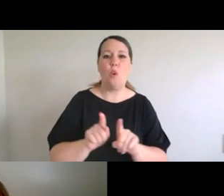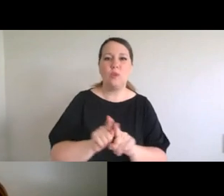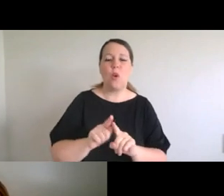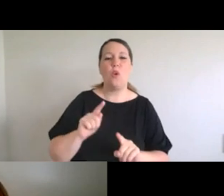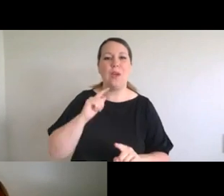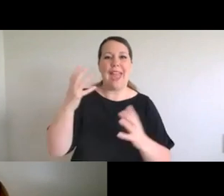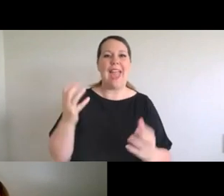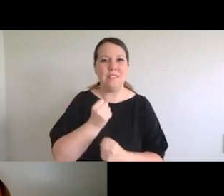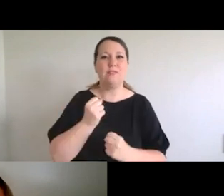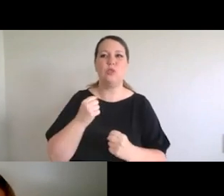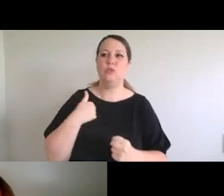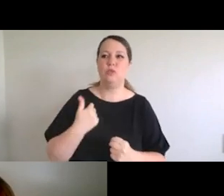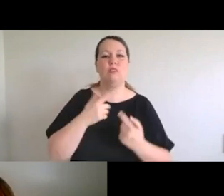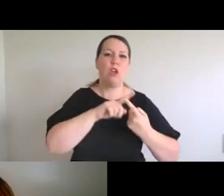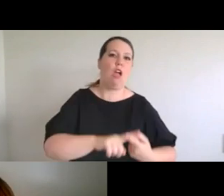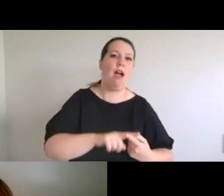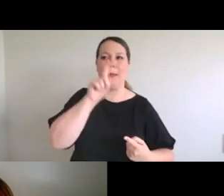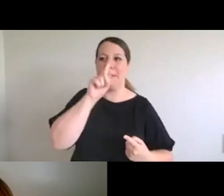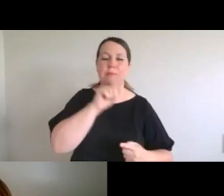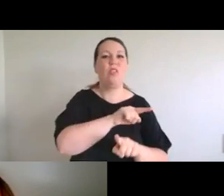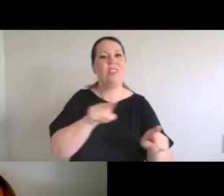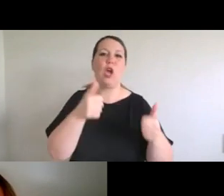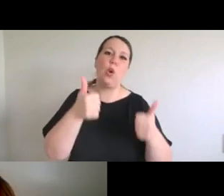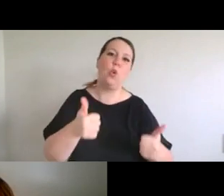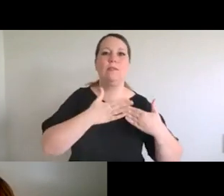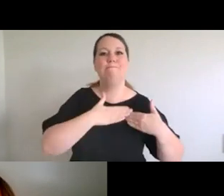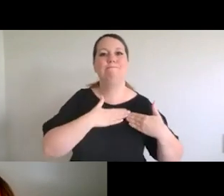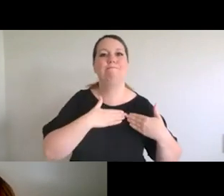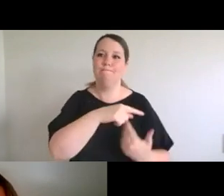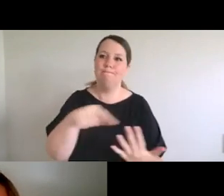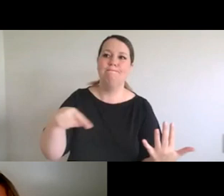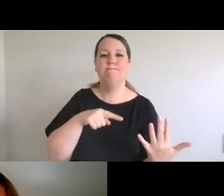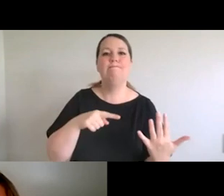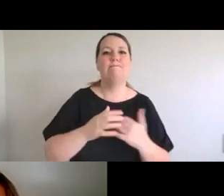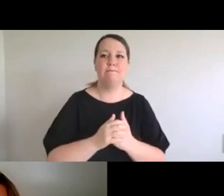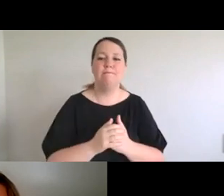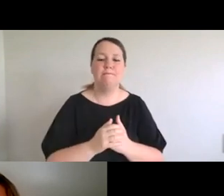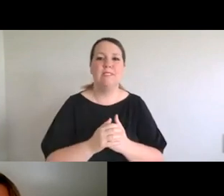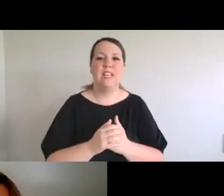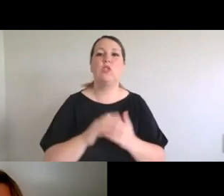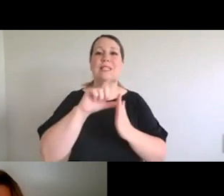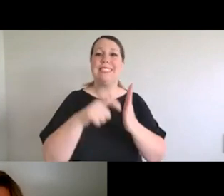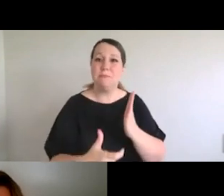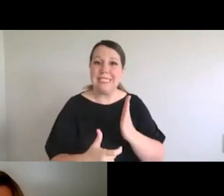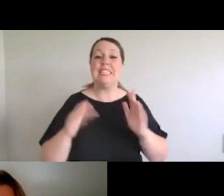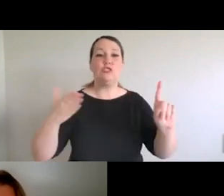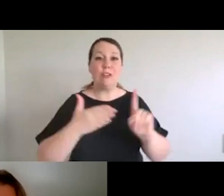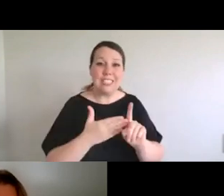goodwill. While we know that, with the disability strategy, kind of doesn't deliver what we